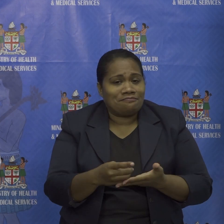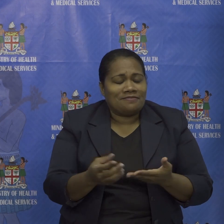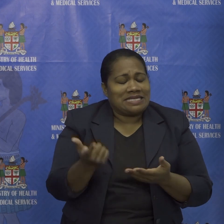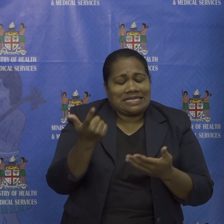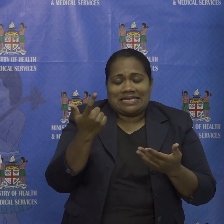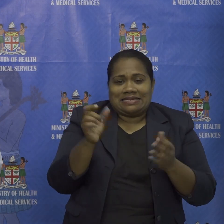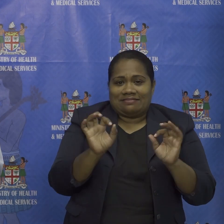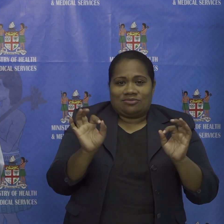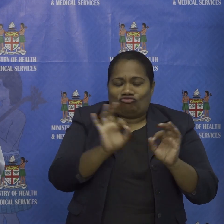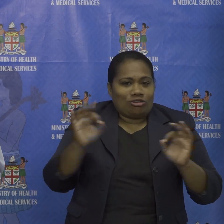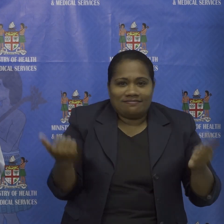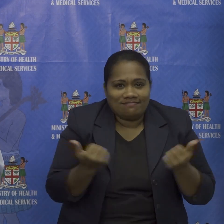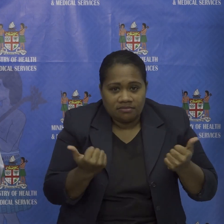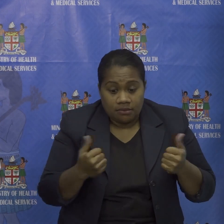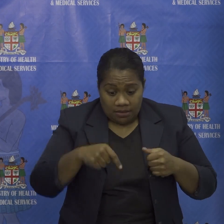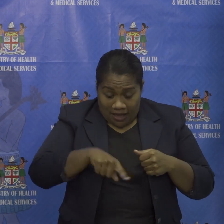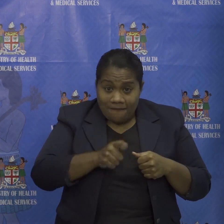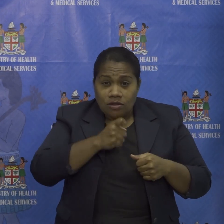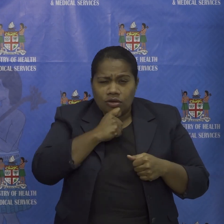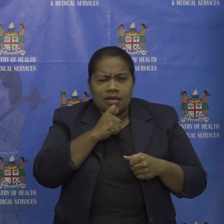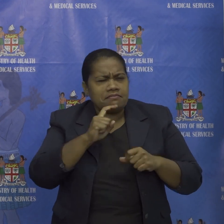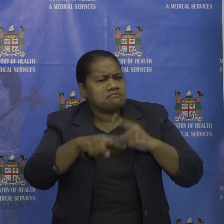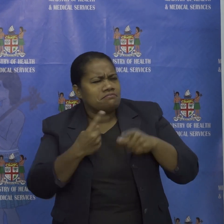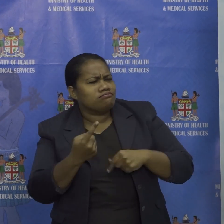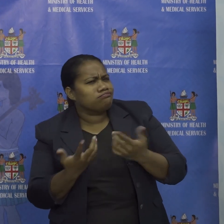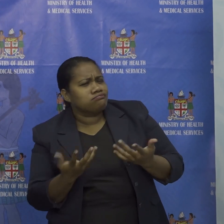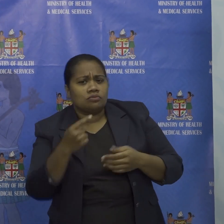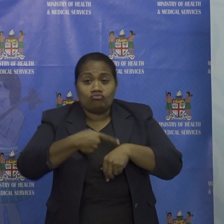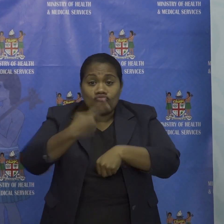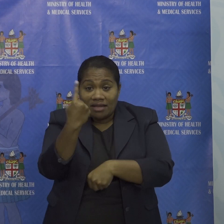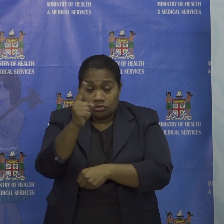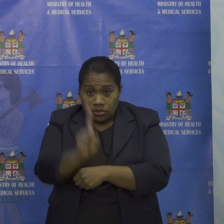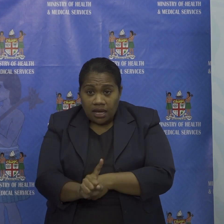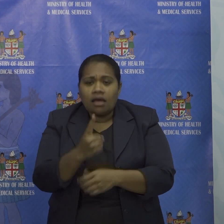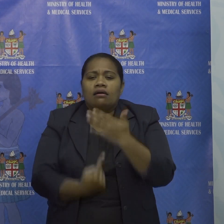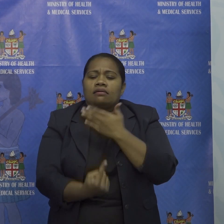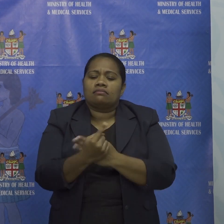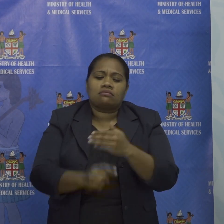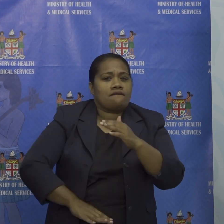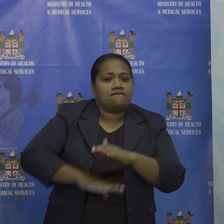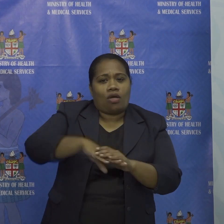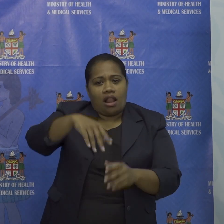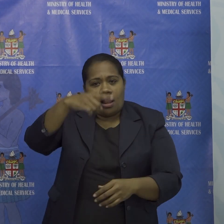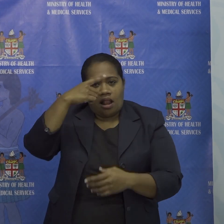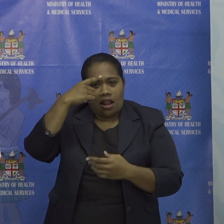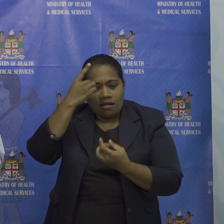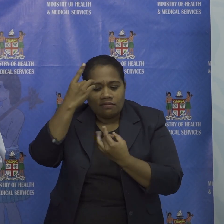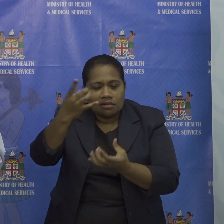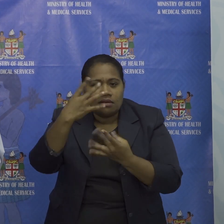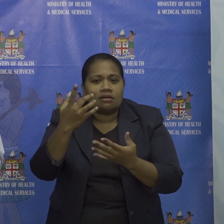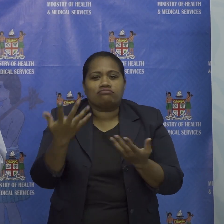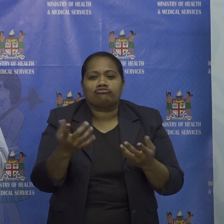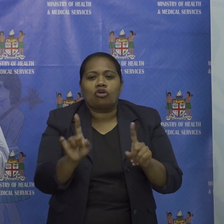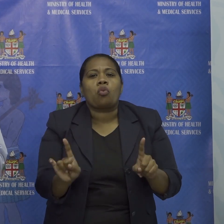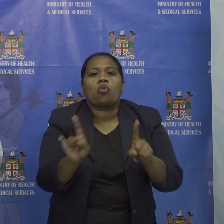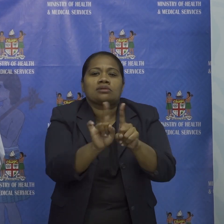By this afternoon, finally at around 1 o'clock today, then we were able to get a full idea of the contact details,